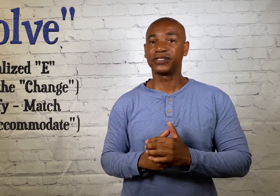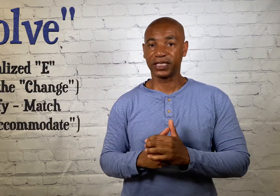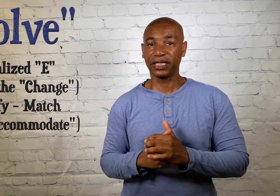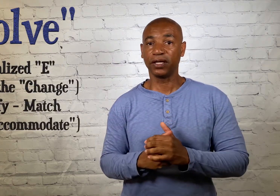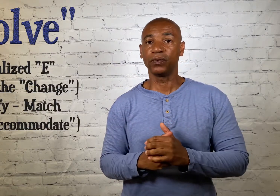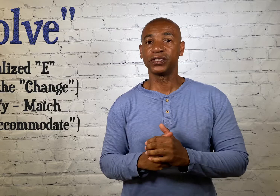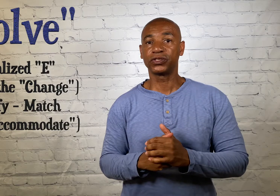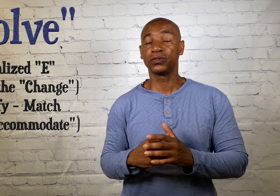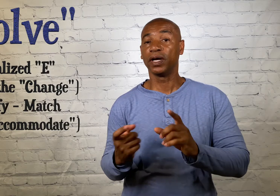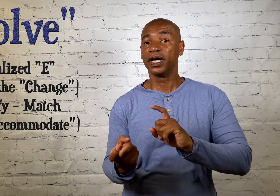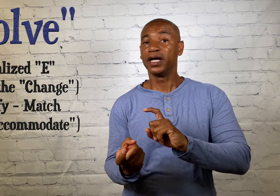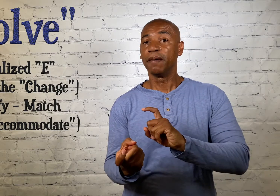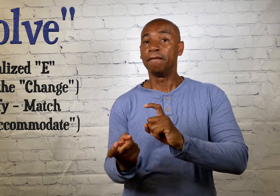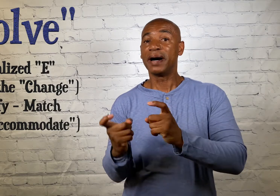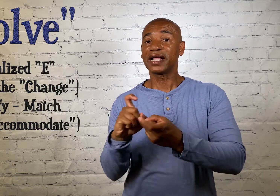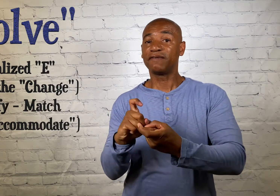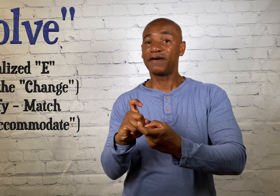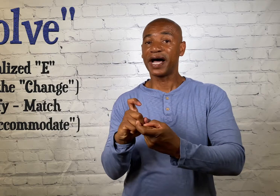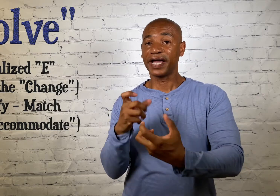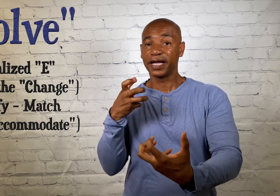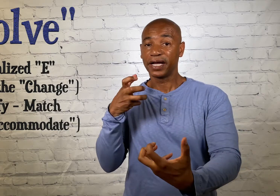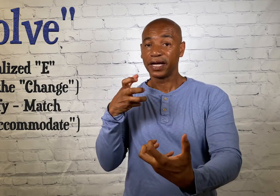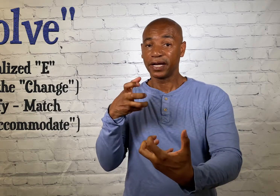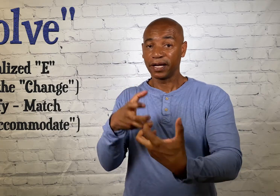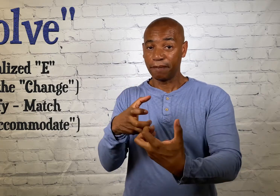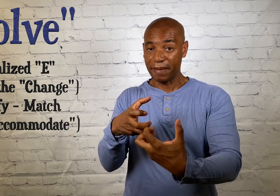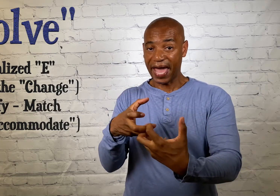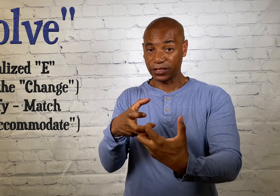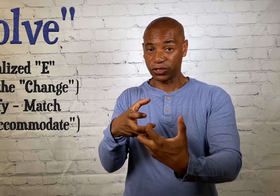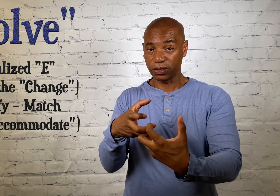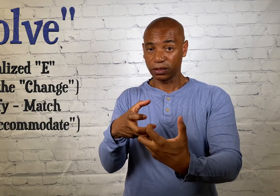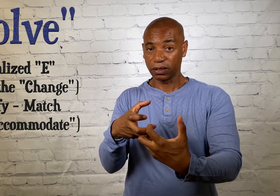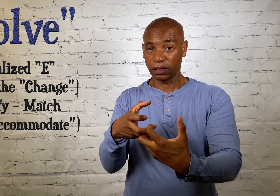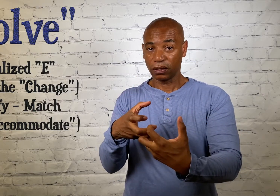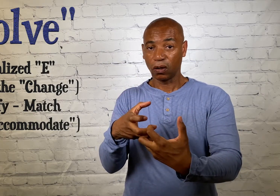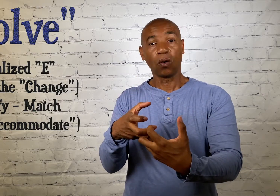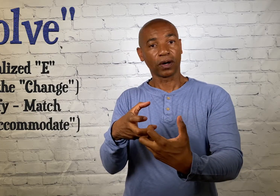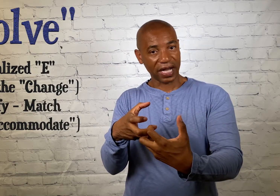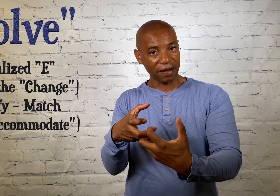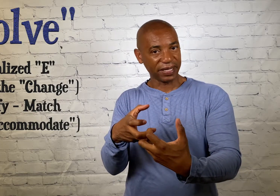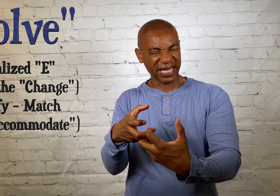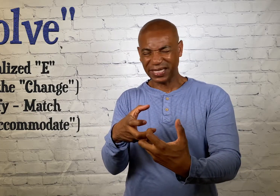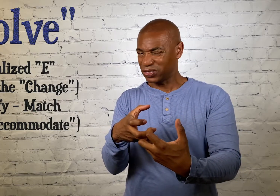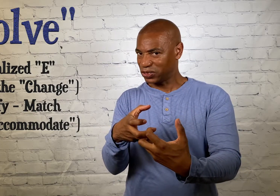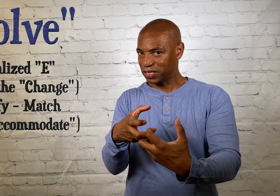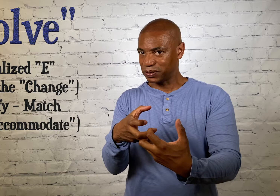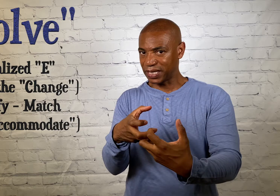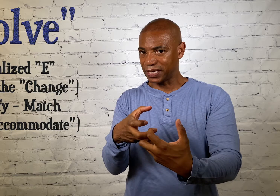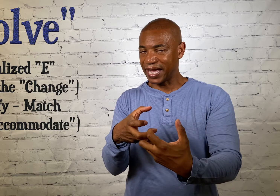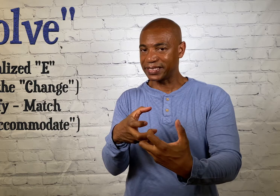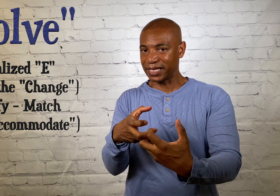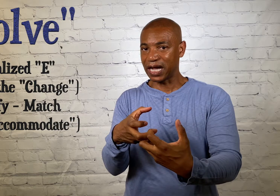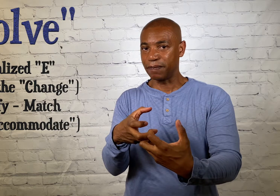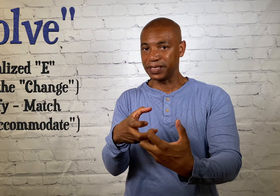seen it was to modify, match, or accommodate. That's the same sign as accommodate.